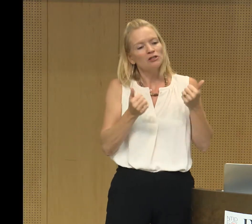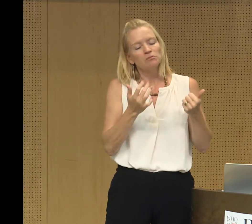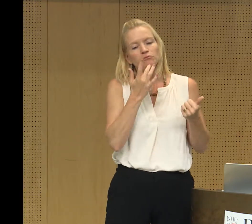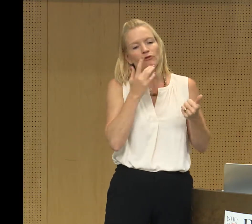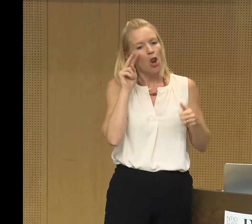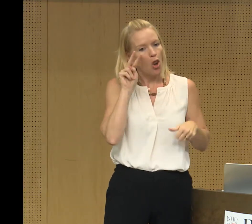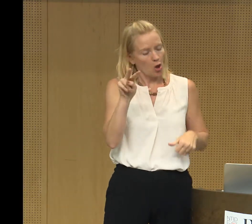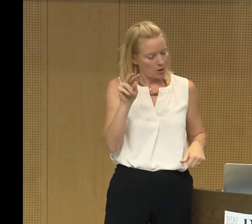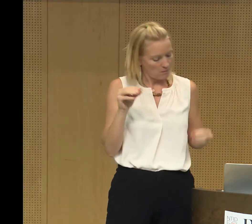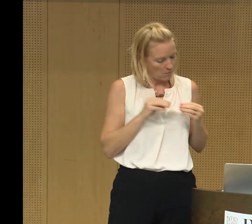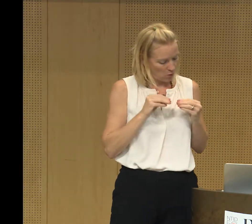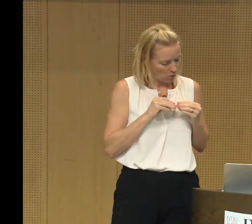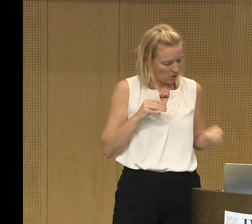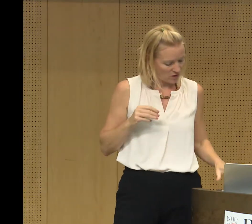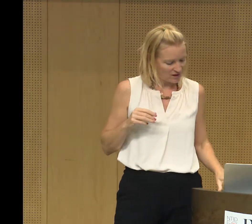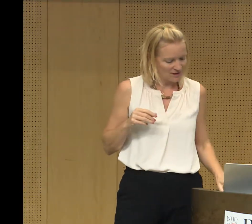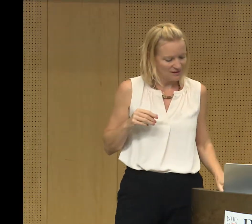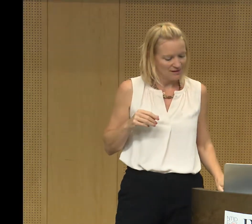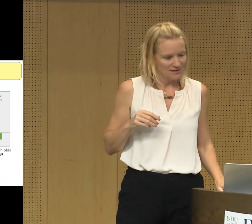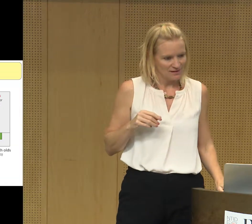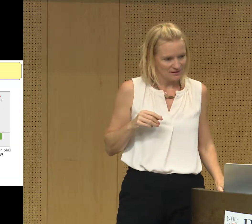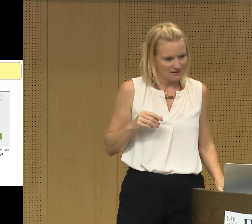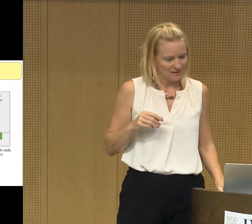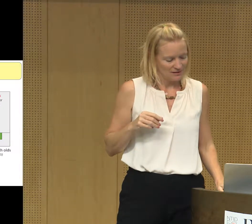and we wanted to know which they looked at more.